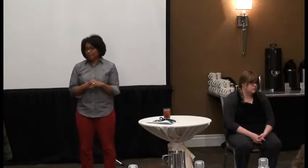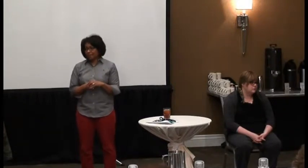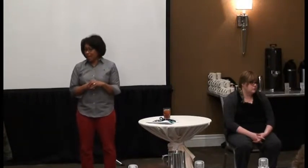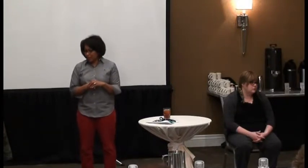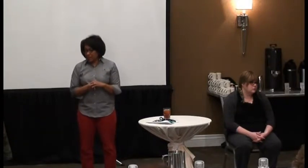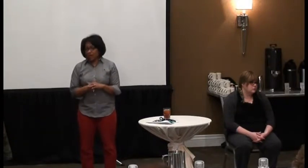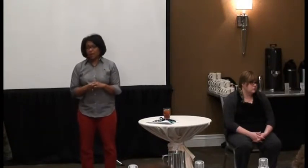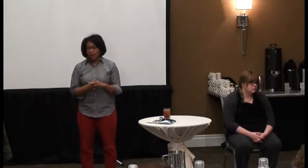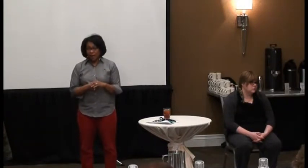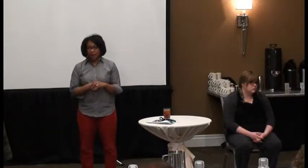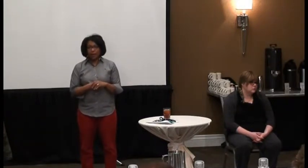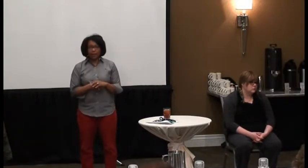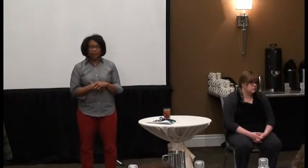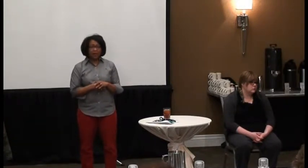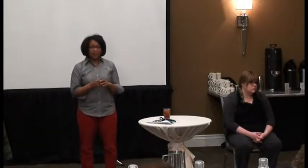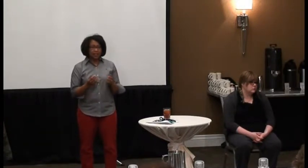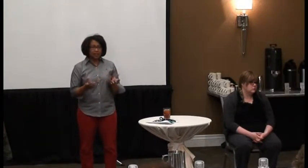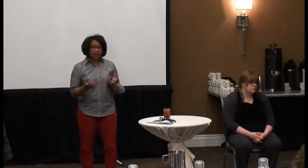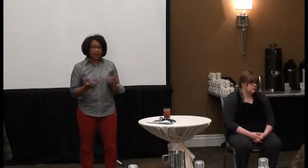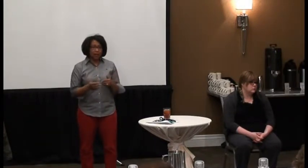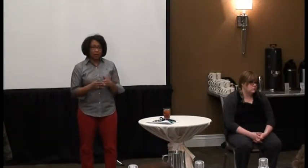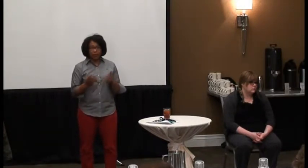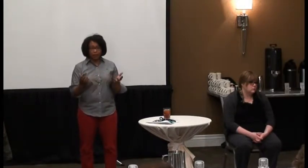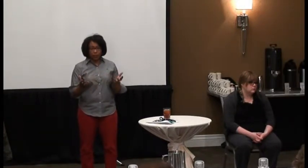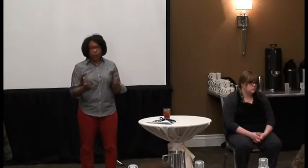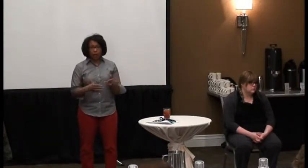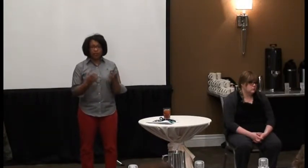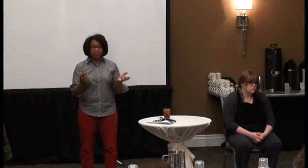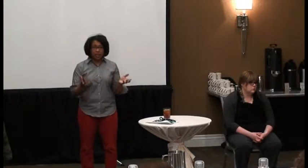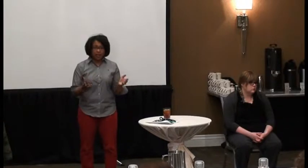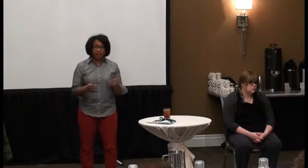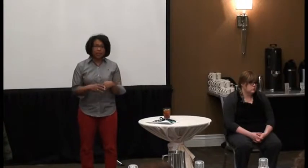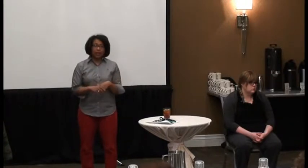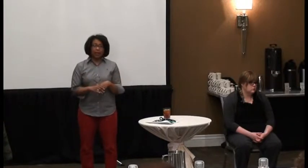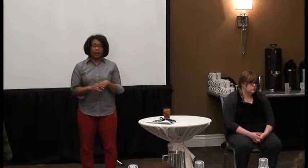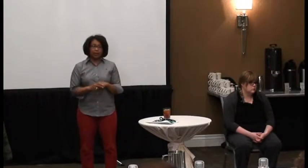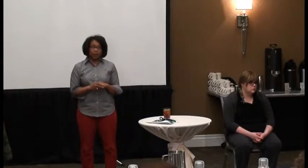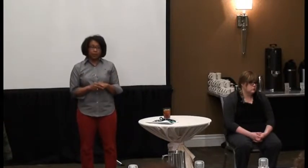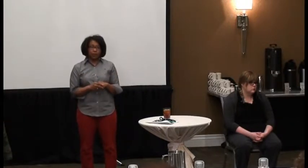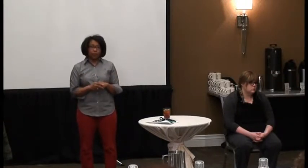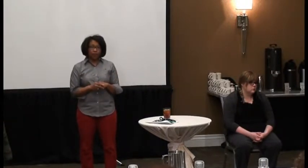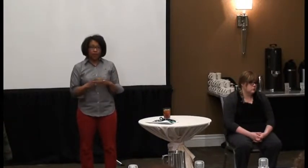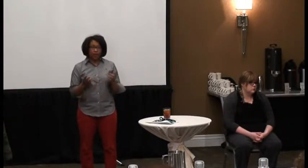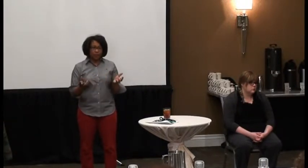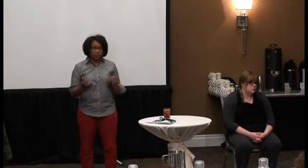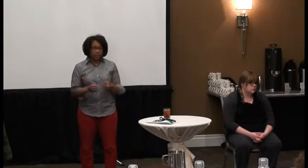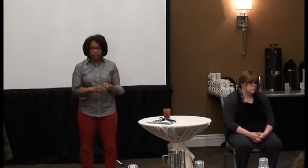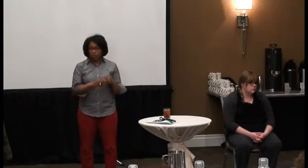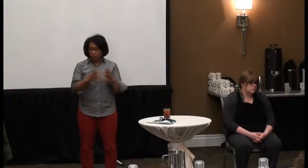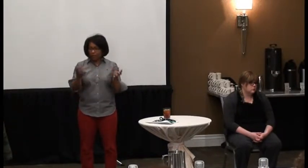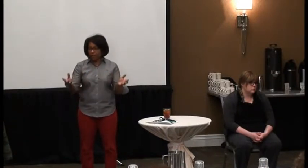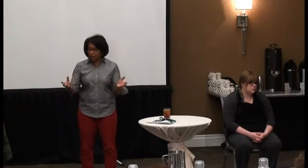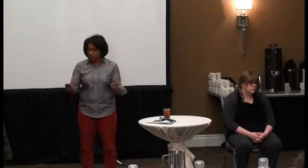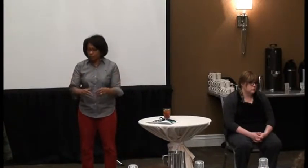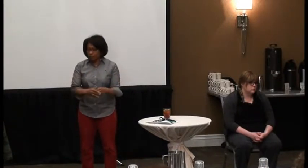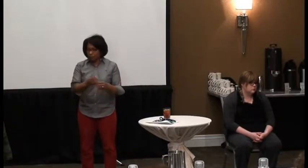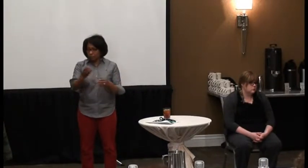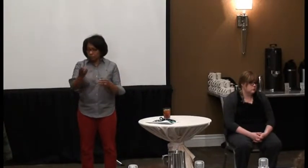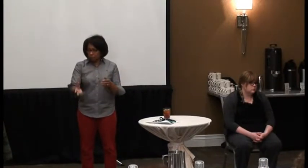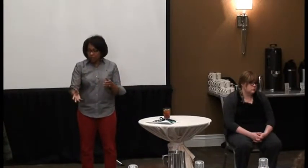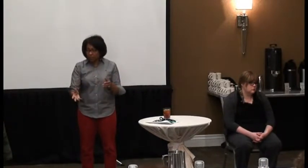Absolutely. Yeah. And the process now, if you call the state and you put in the authorization, you give